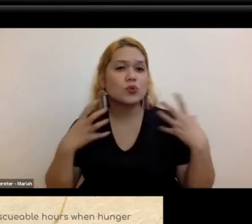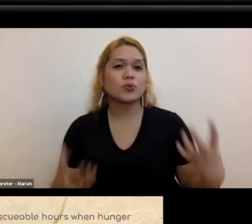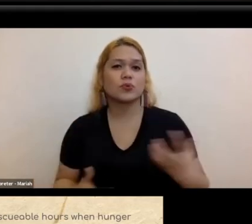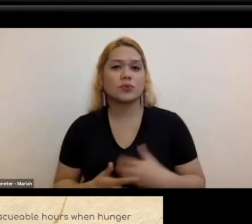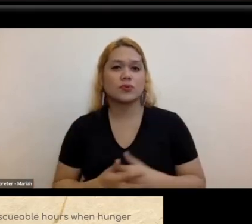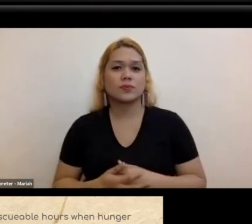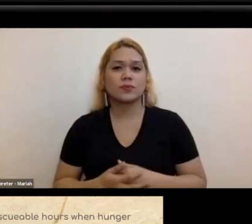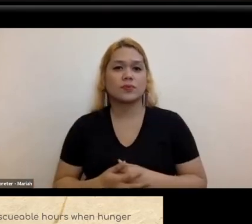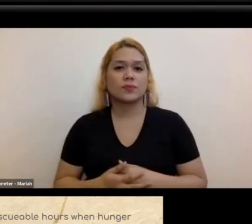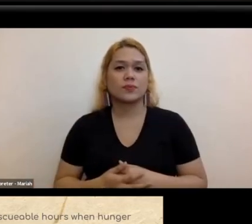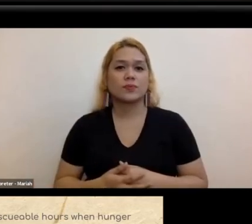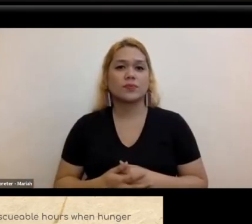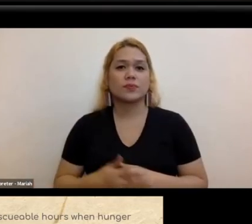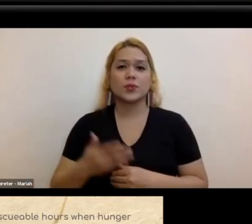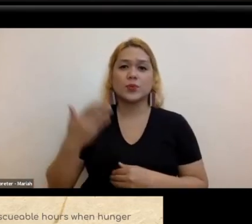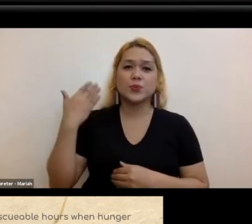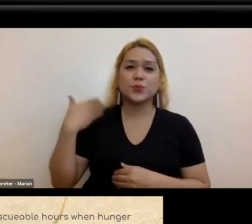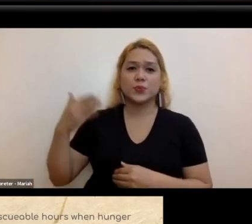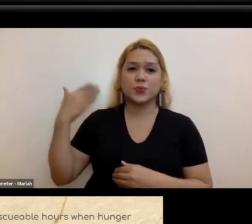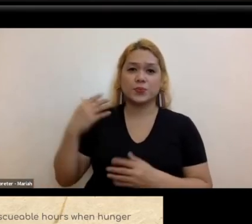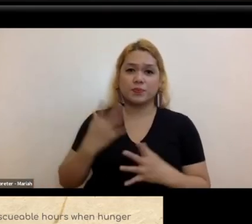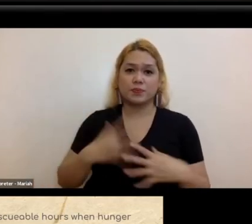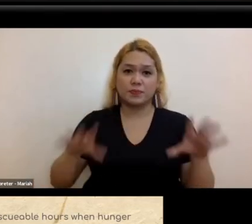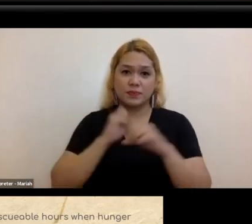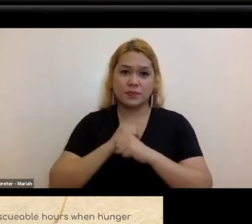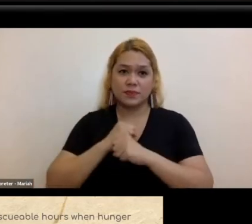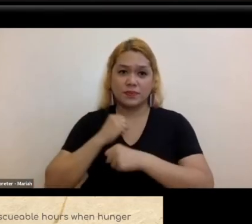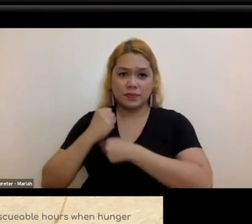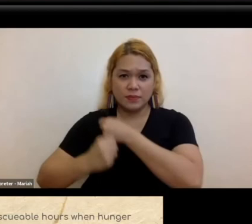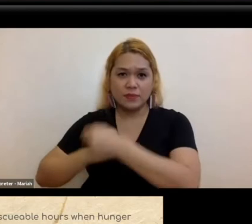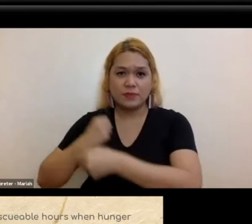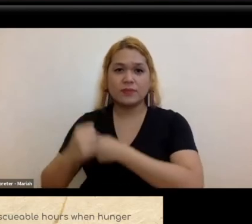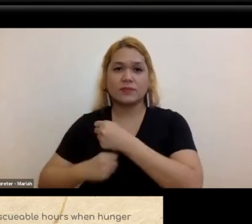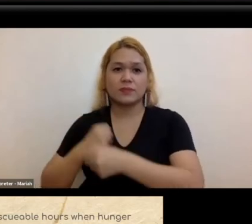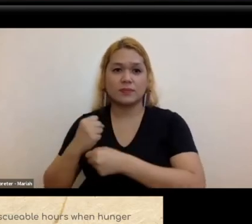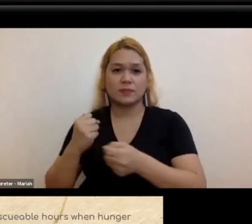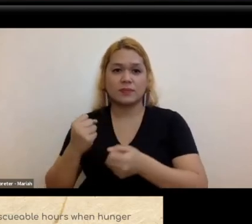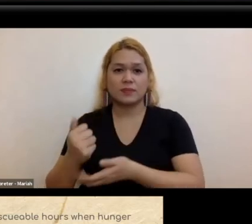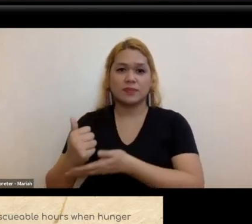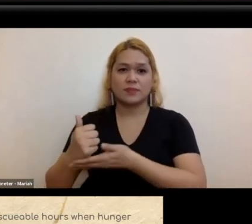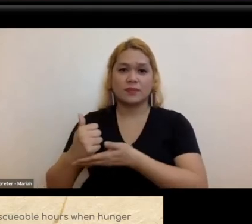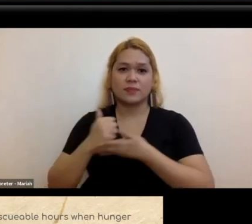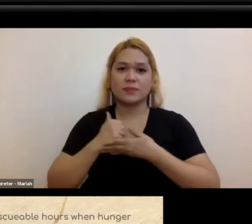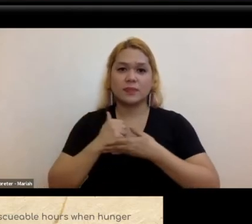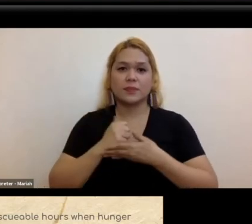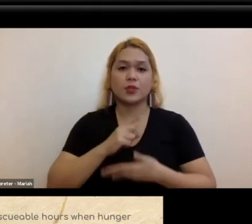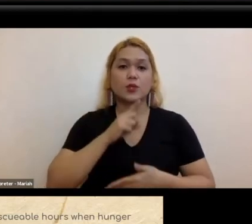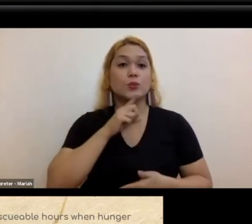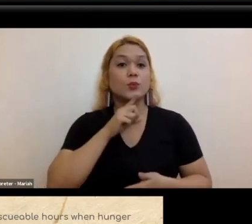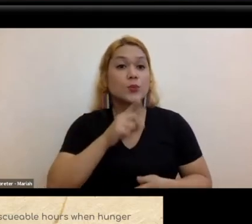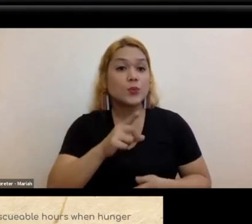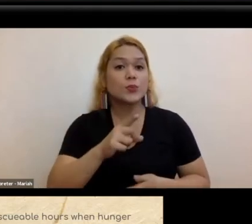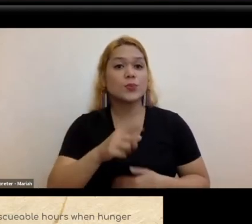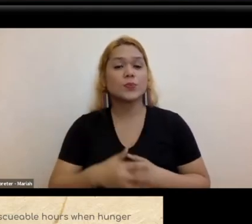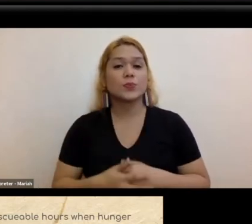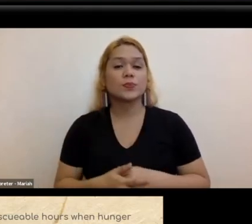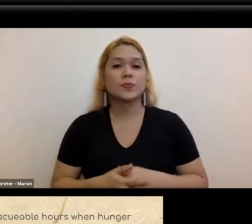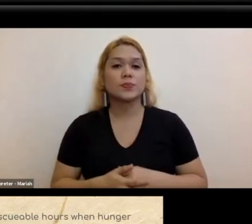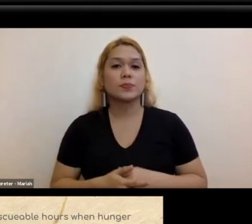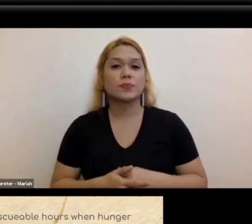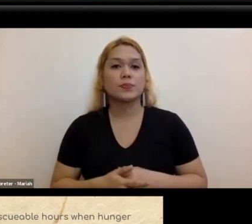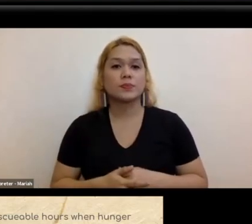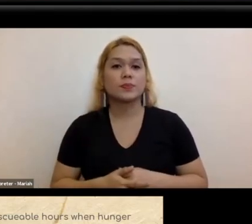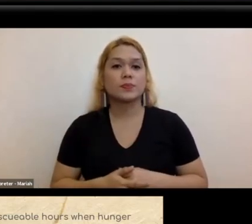our sufferings shall be your passports, is a guarantee we depend on. Parlay our